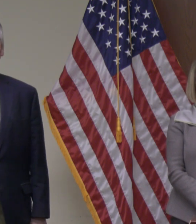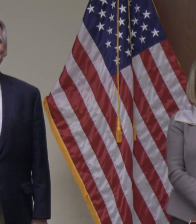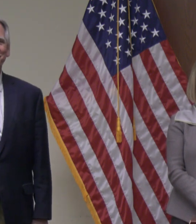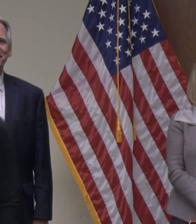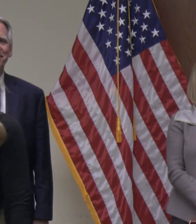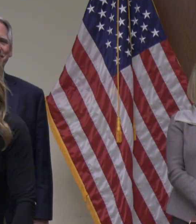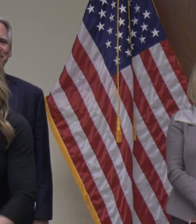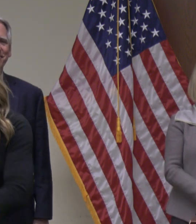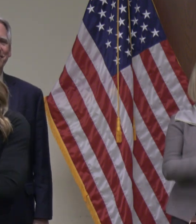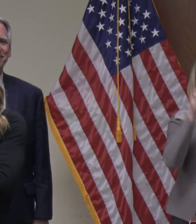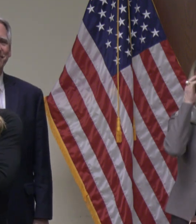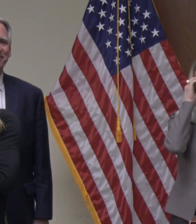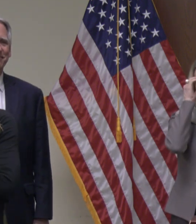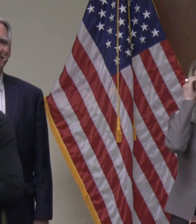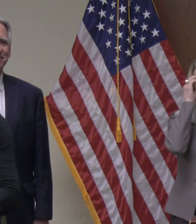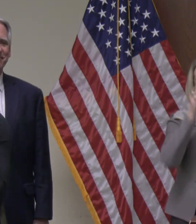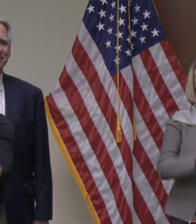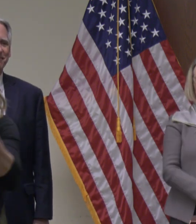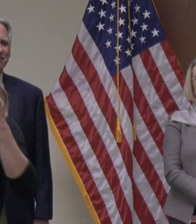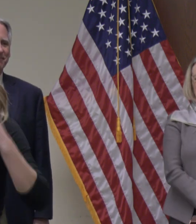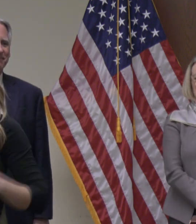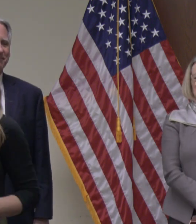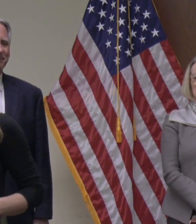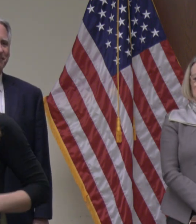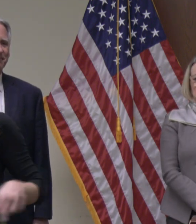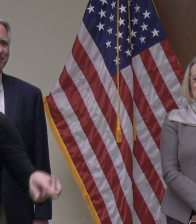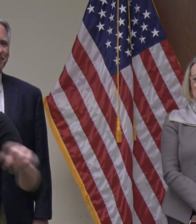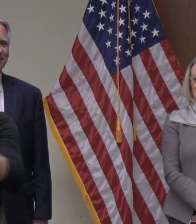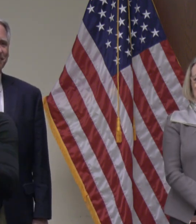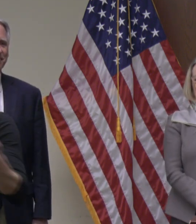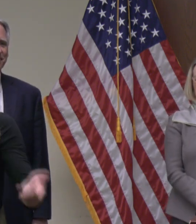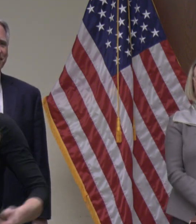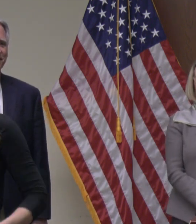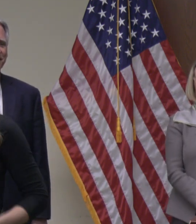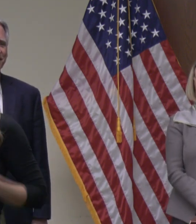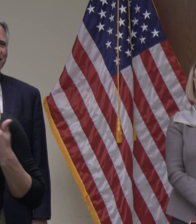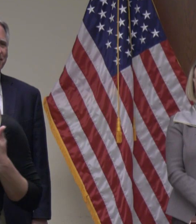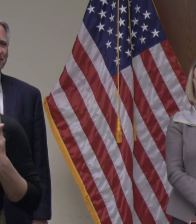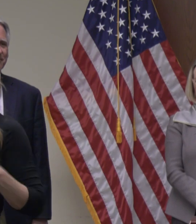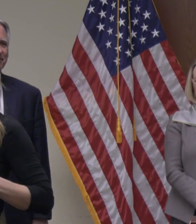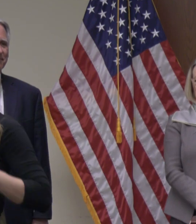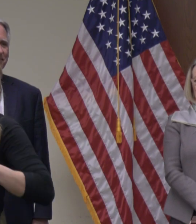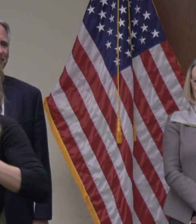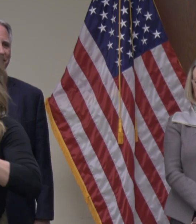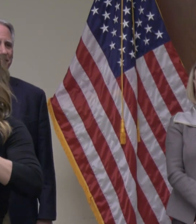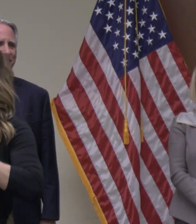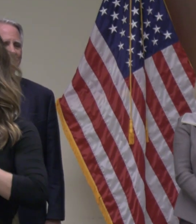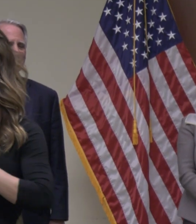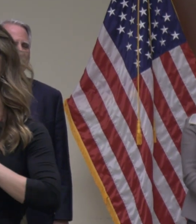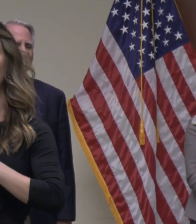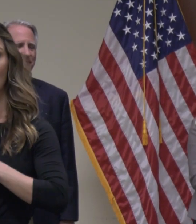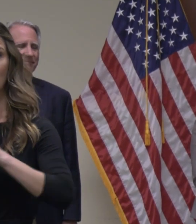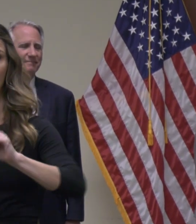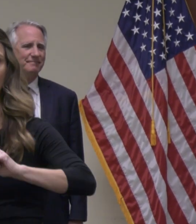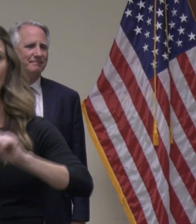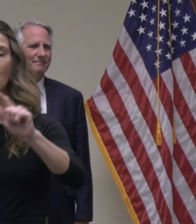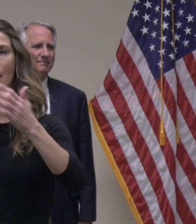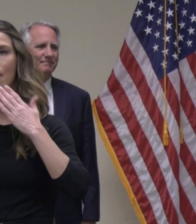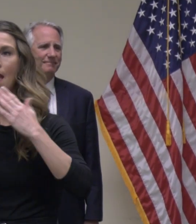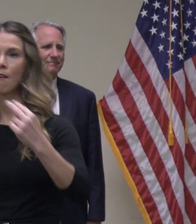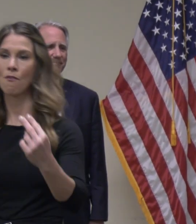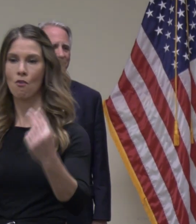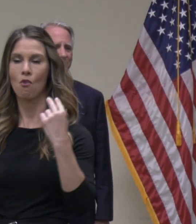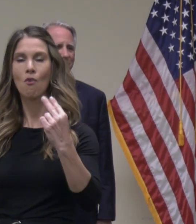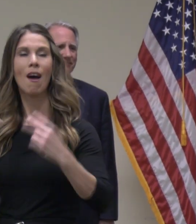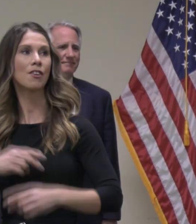Good afternoon, and thank you for being here. And thank you to our residents who are watching on Facebook. I want to recognize my fellow commissioners who are here with me today, Madam